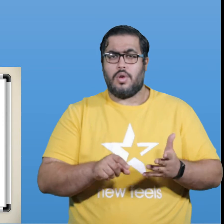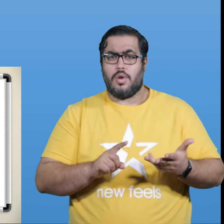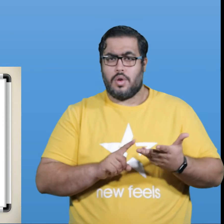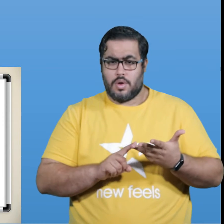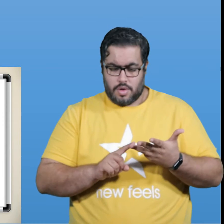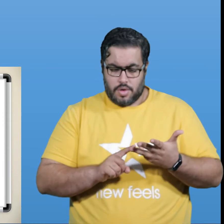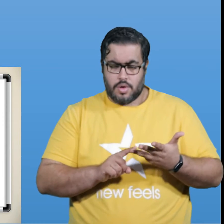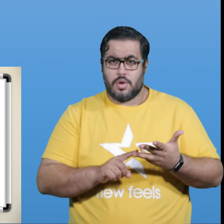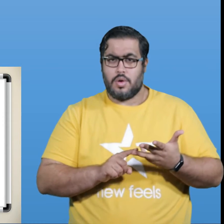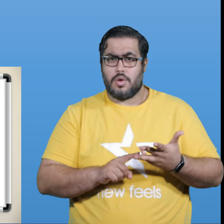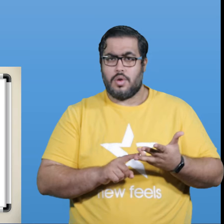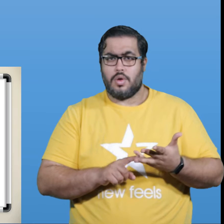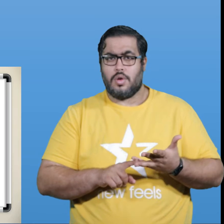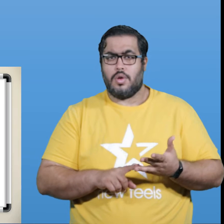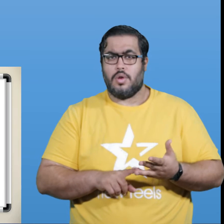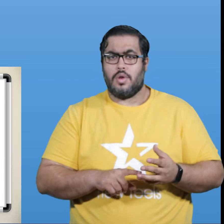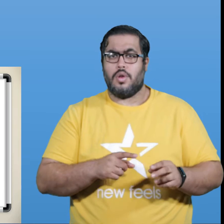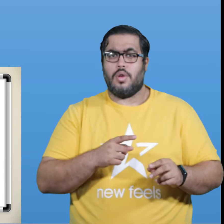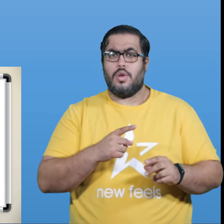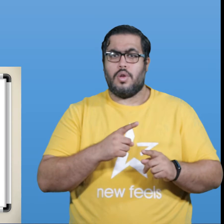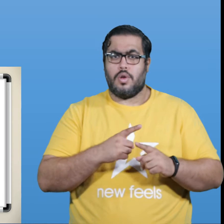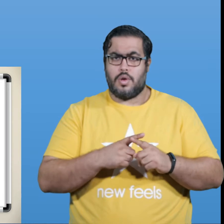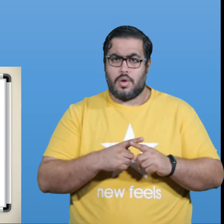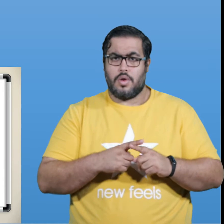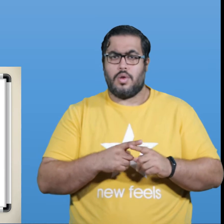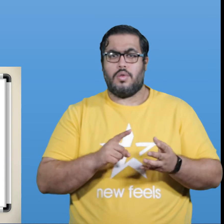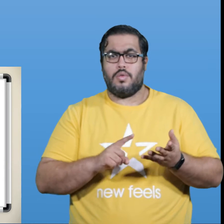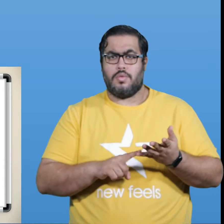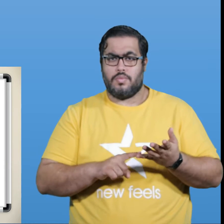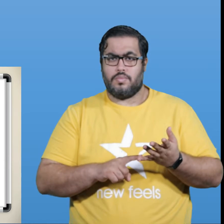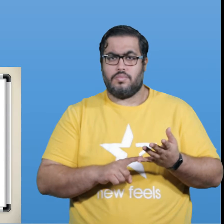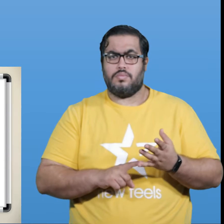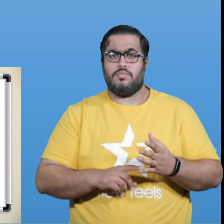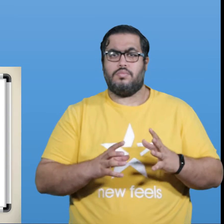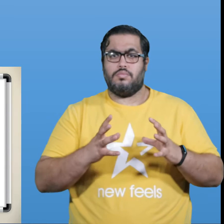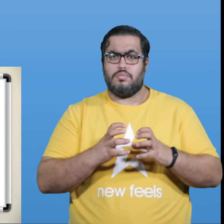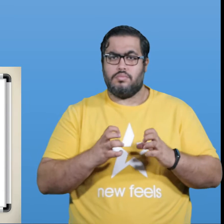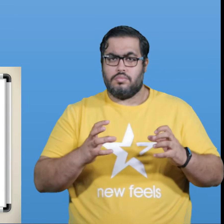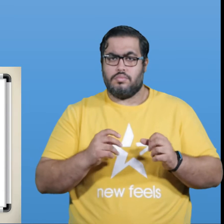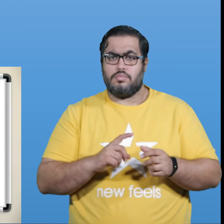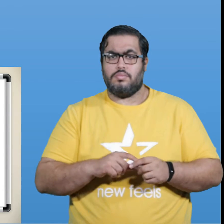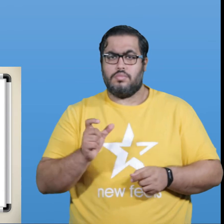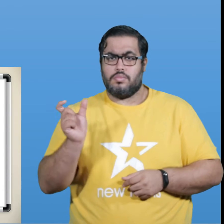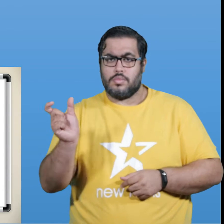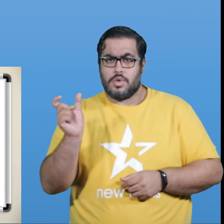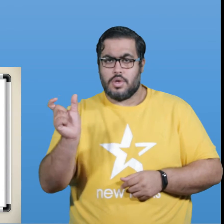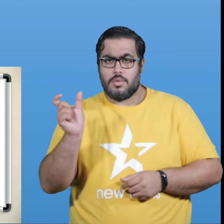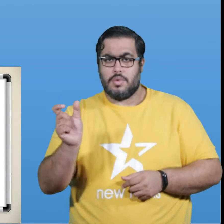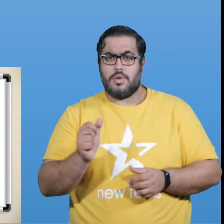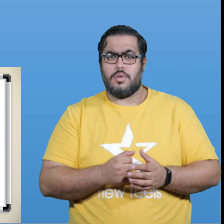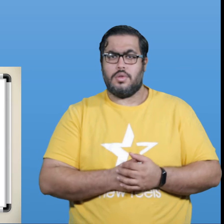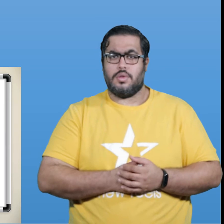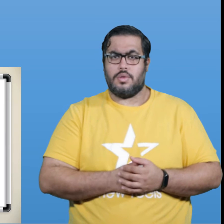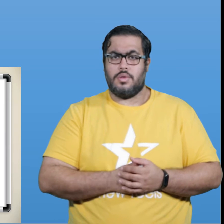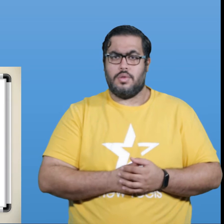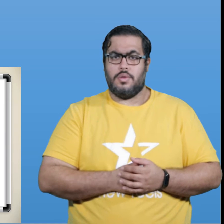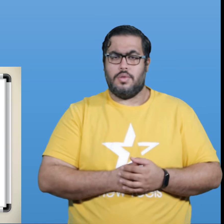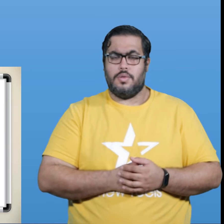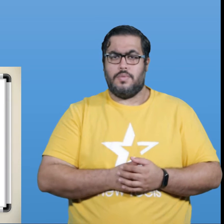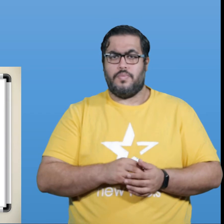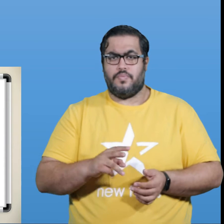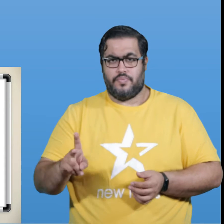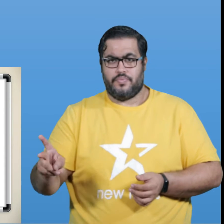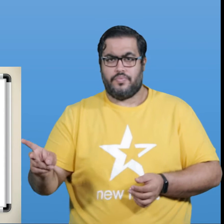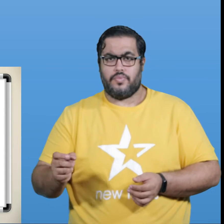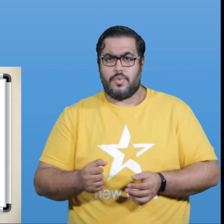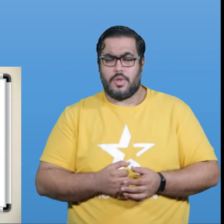idea. We can have this or that. Or we can have vocabulary question. We can have either a synonym, antonym, or